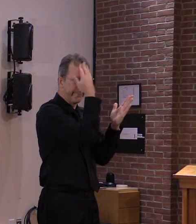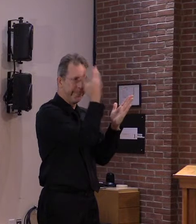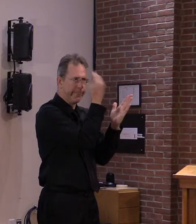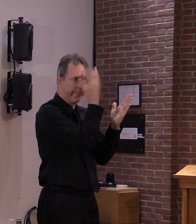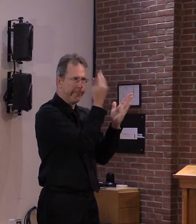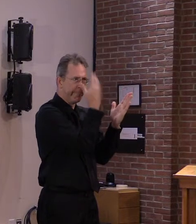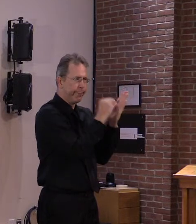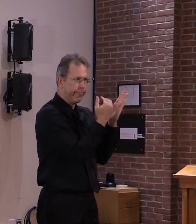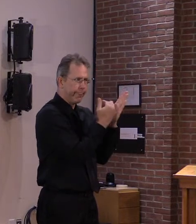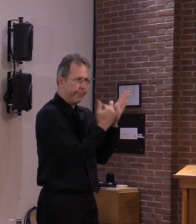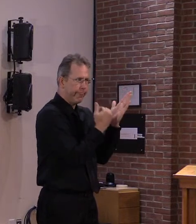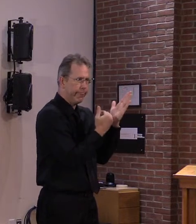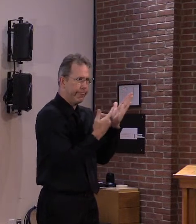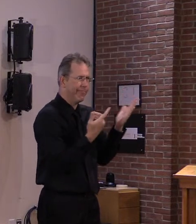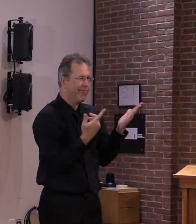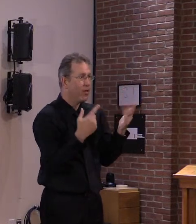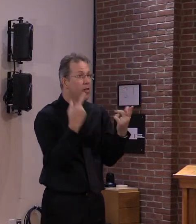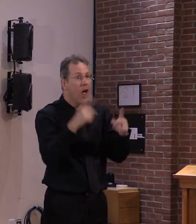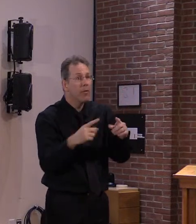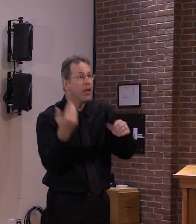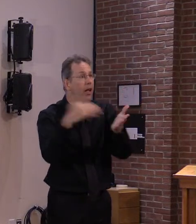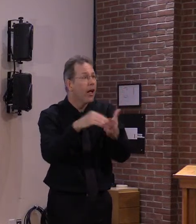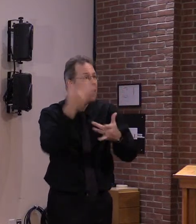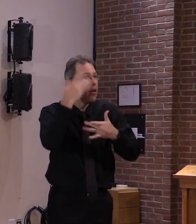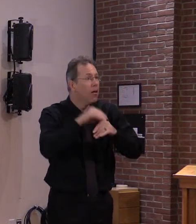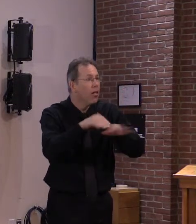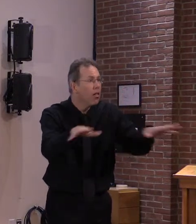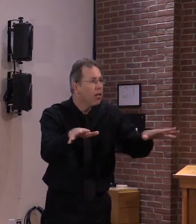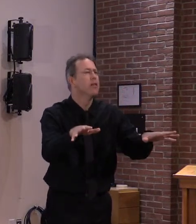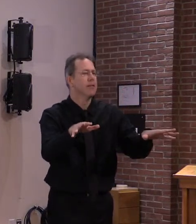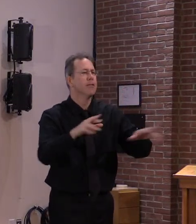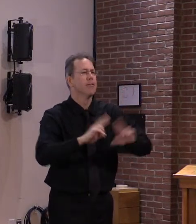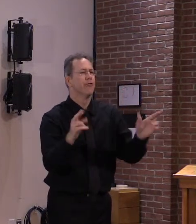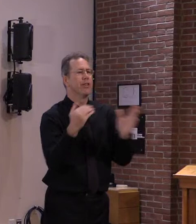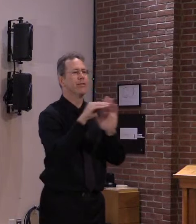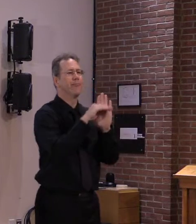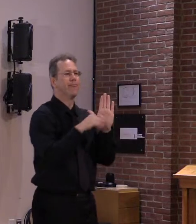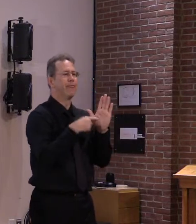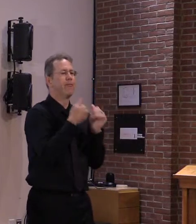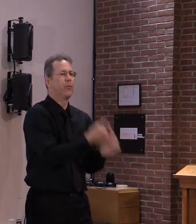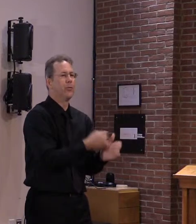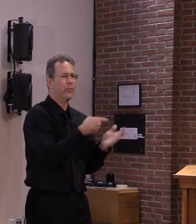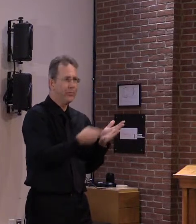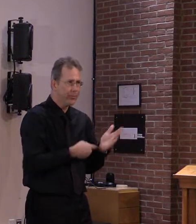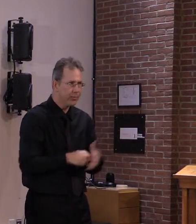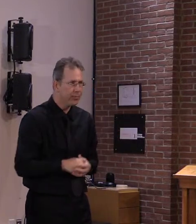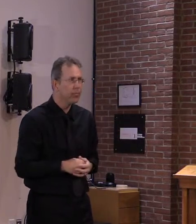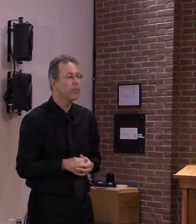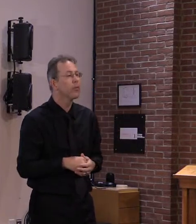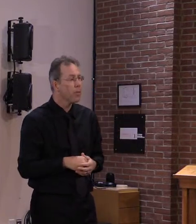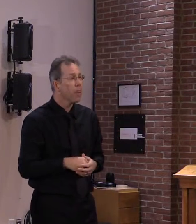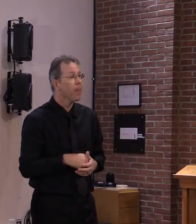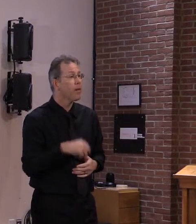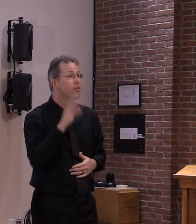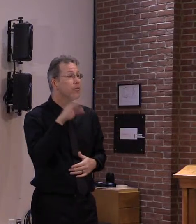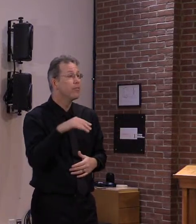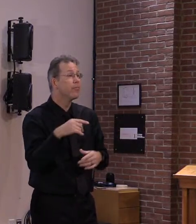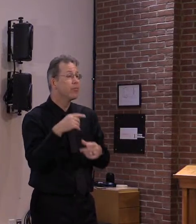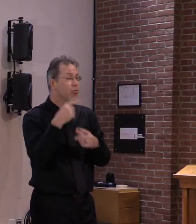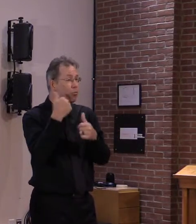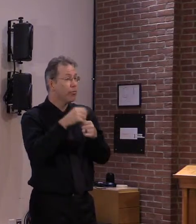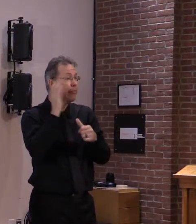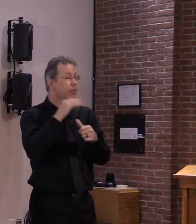do support our local businesses who are relying on you this holiday season. But again, as the governor has mentioned, we want you to